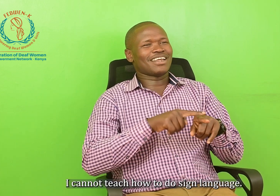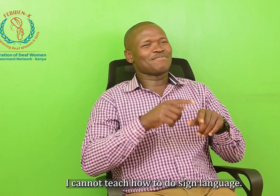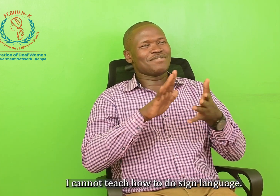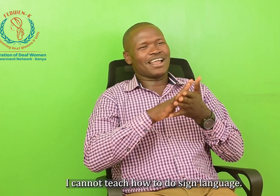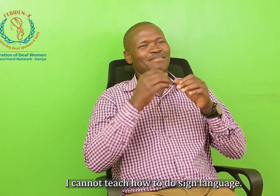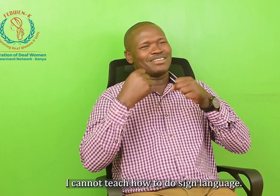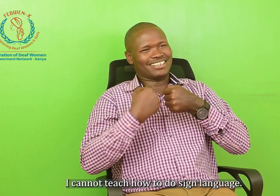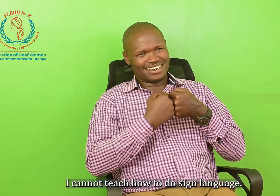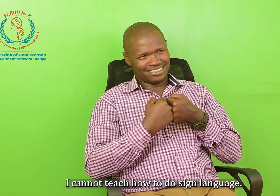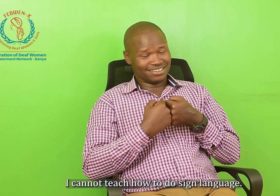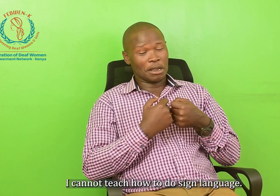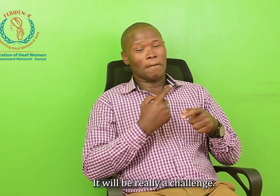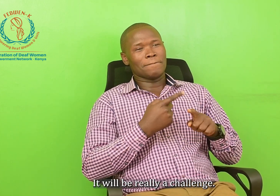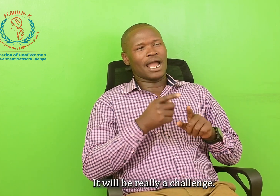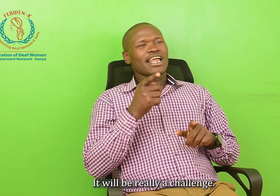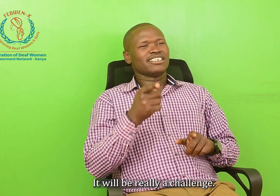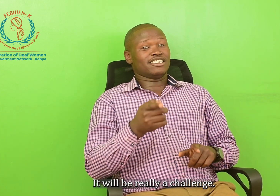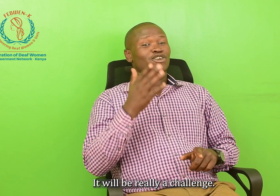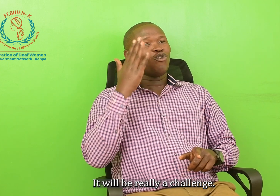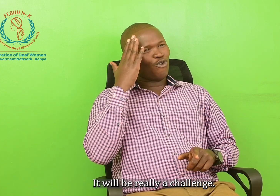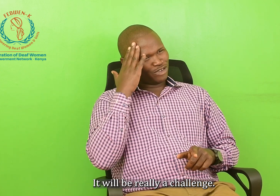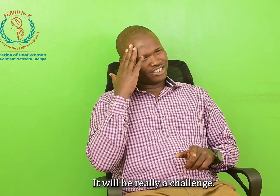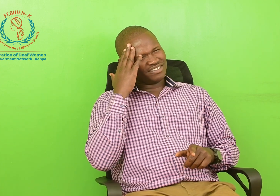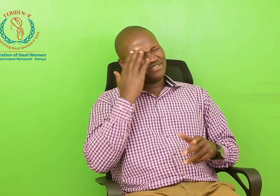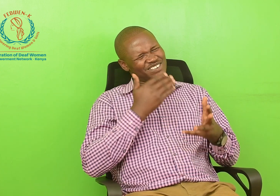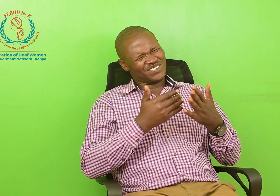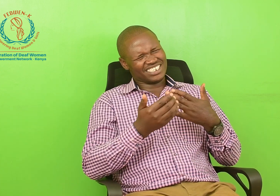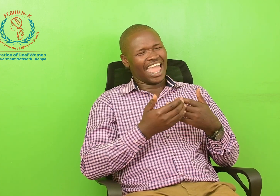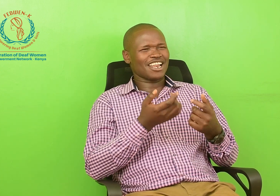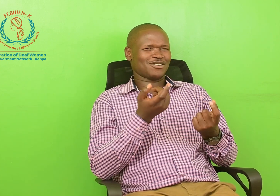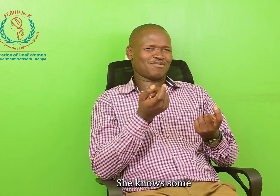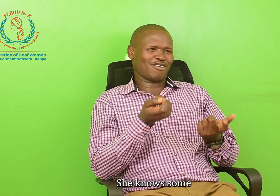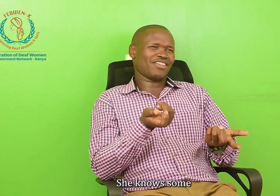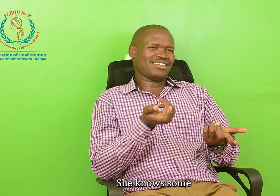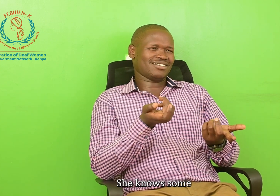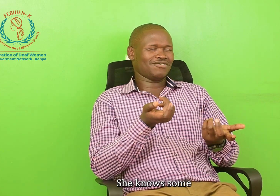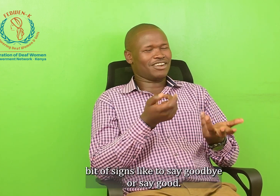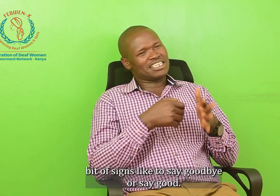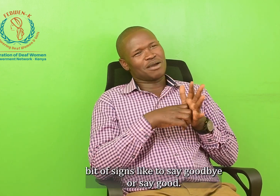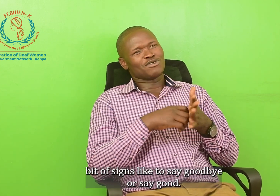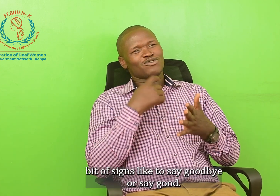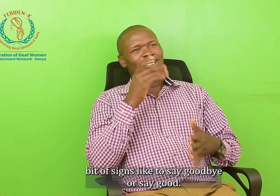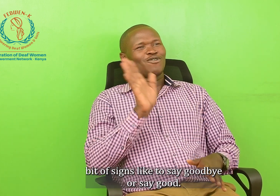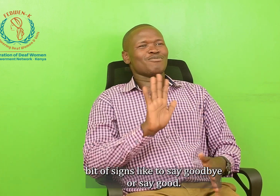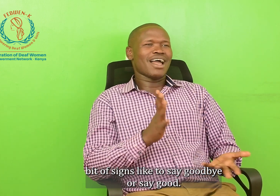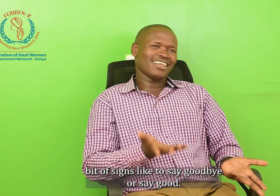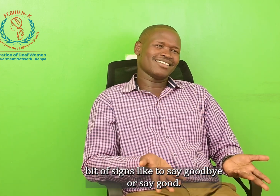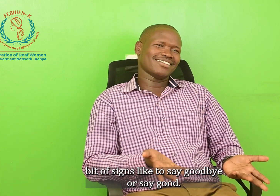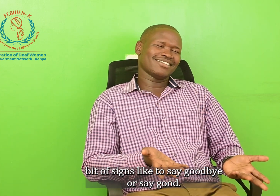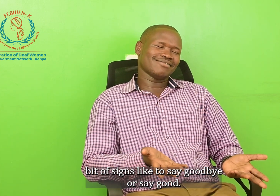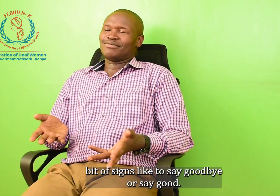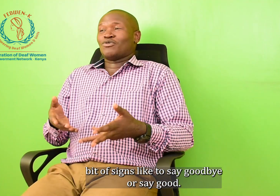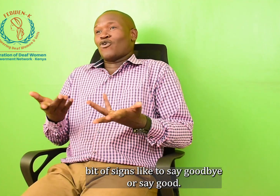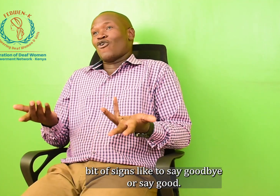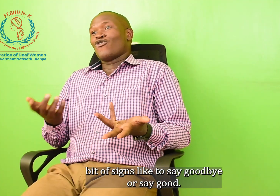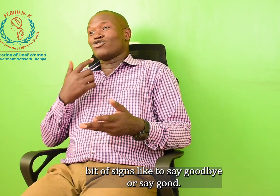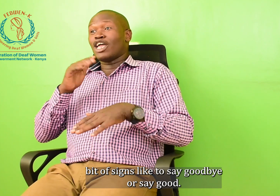how to do sign language. It will be really a challenge. She knows some bit of signs, like to say goodbye